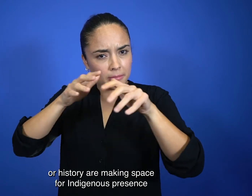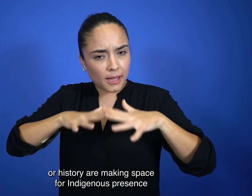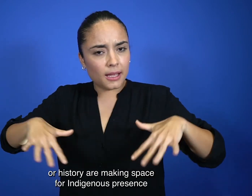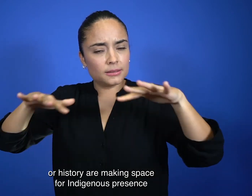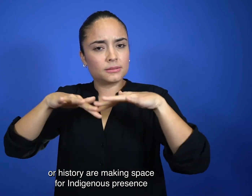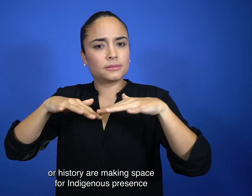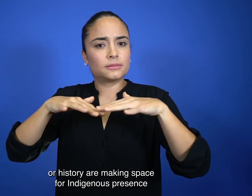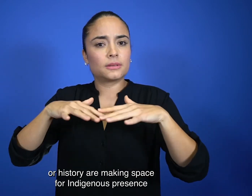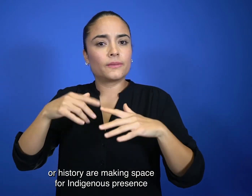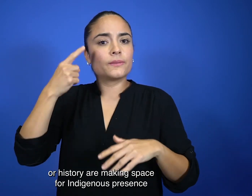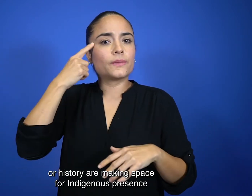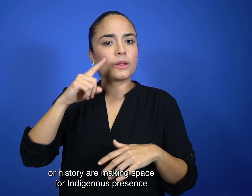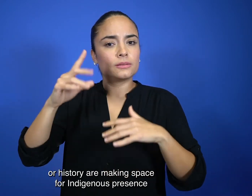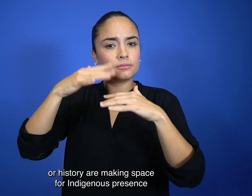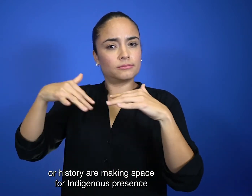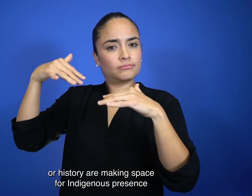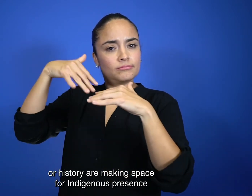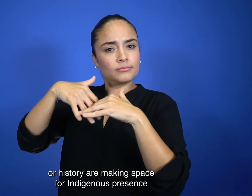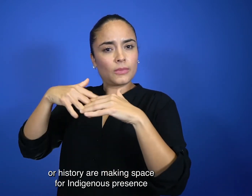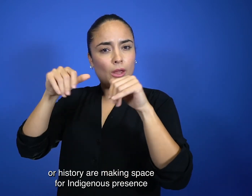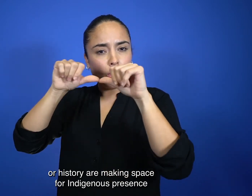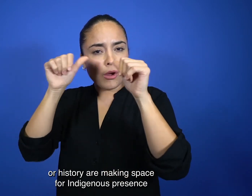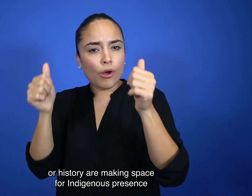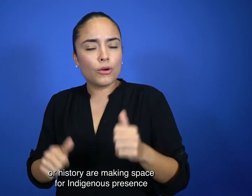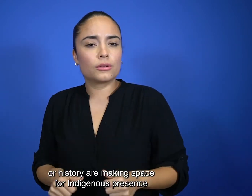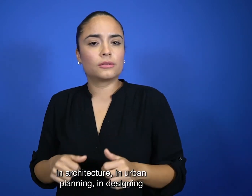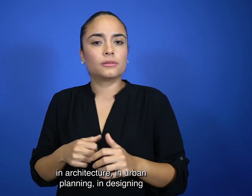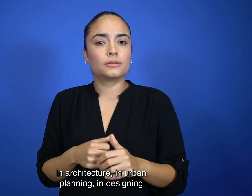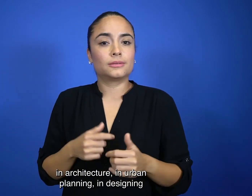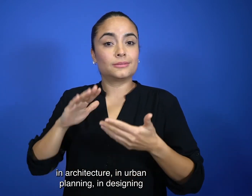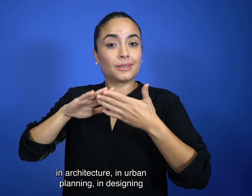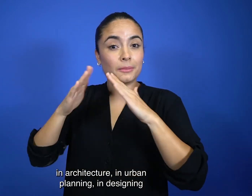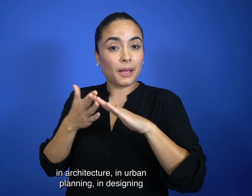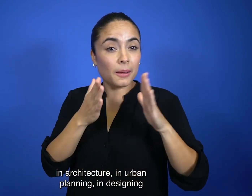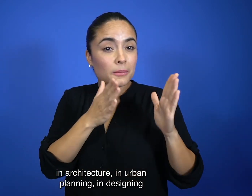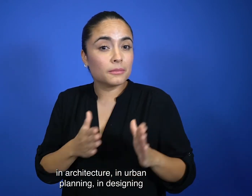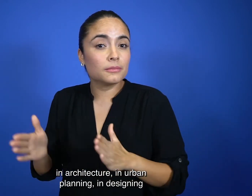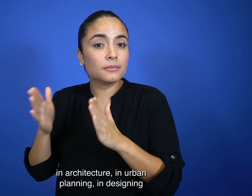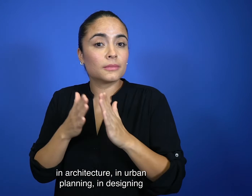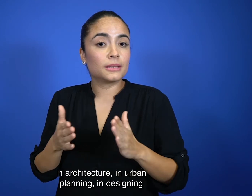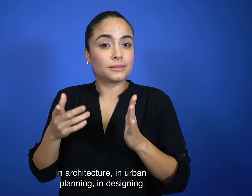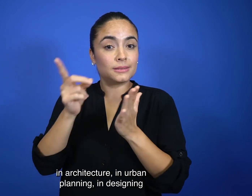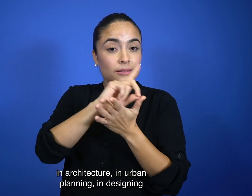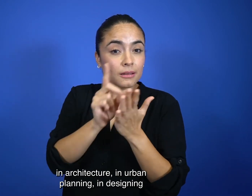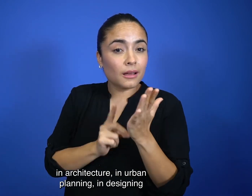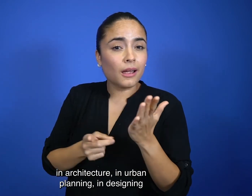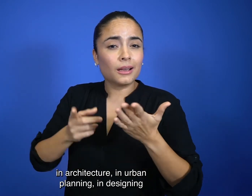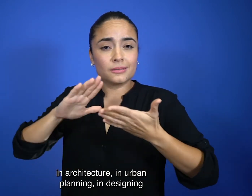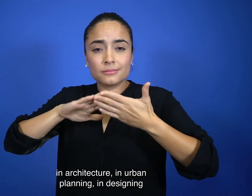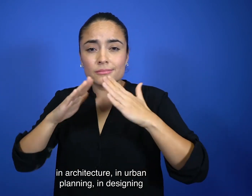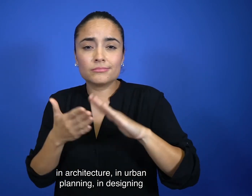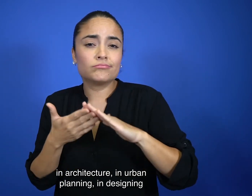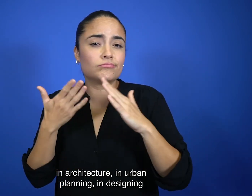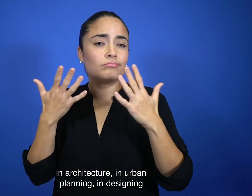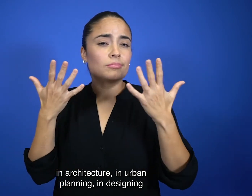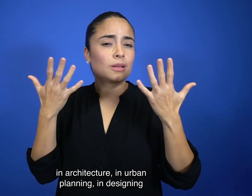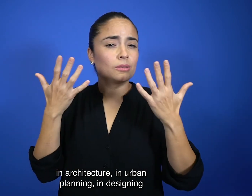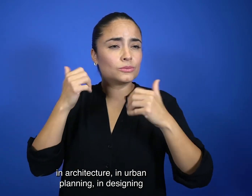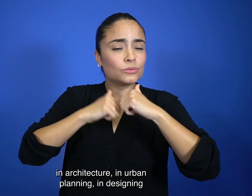making space for Indigenous presence in architecture, in urban planning, in